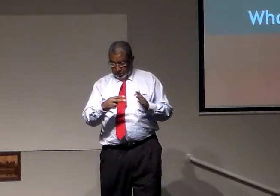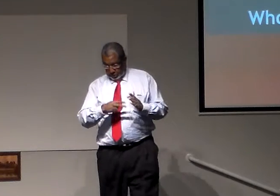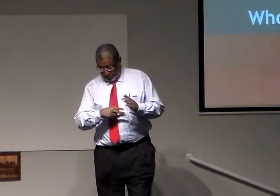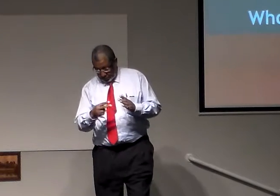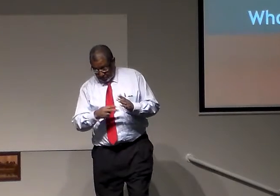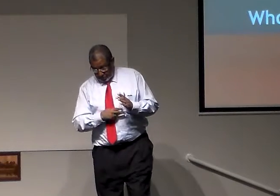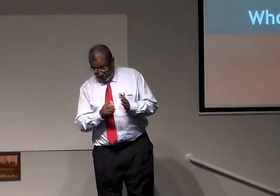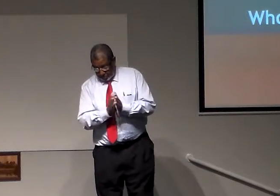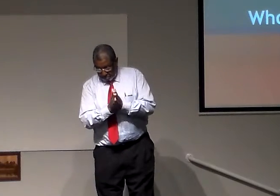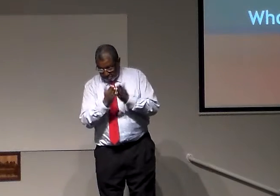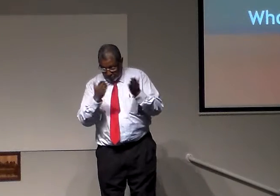We'll be reading the book